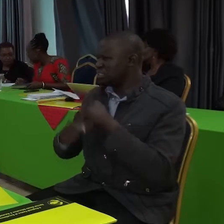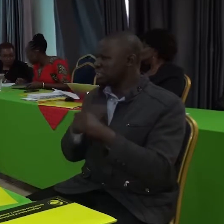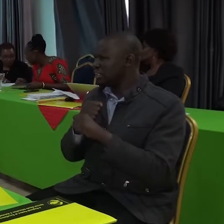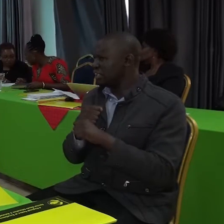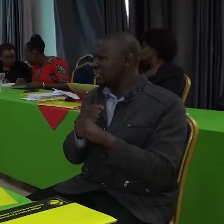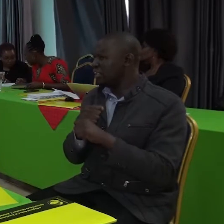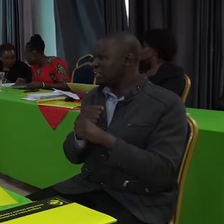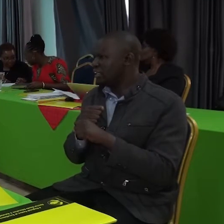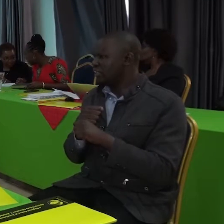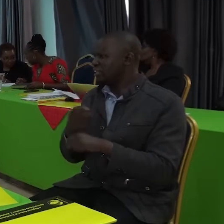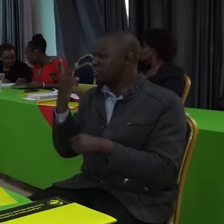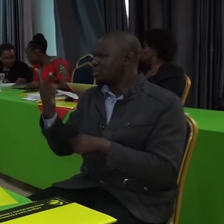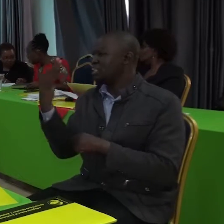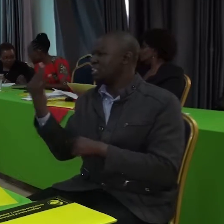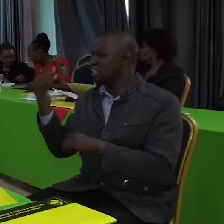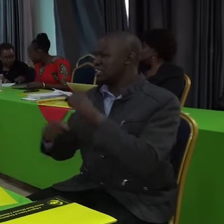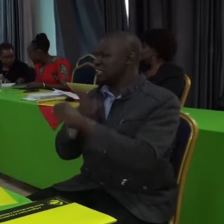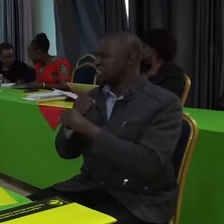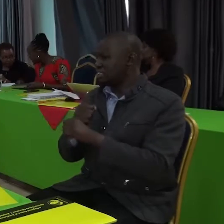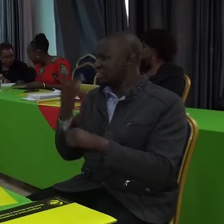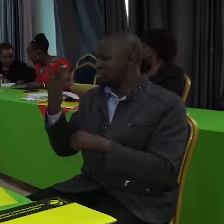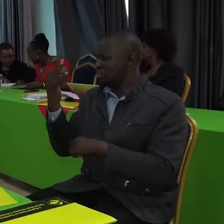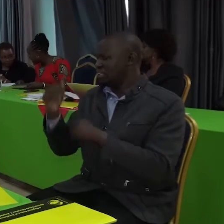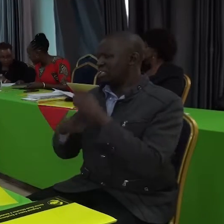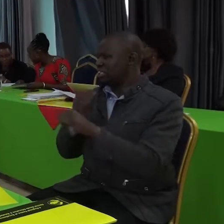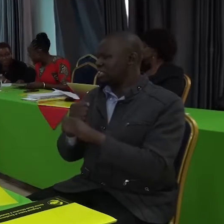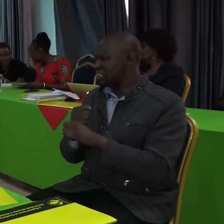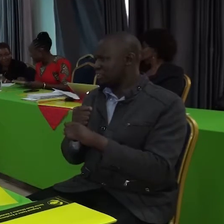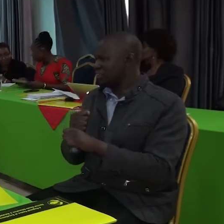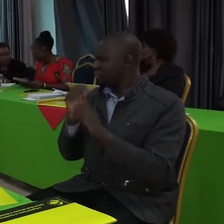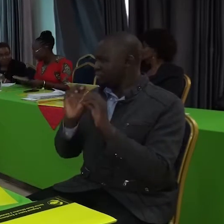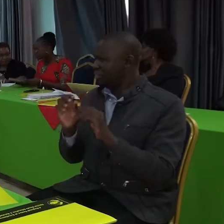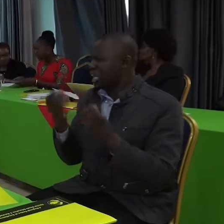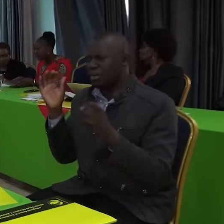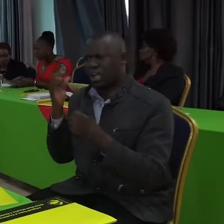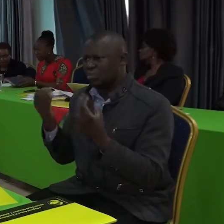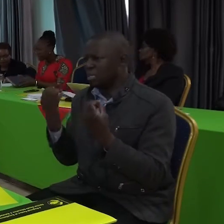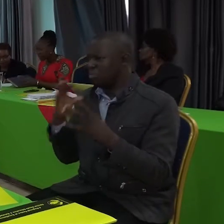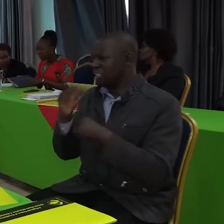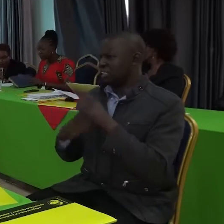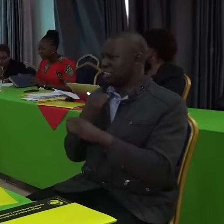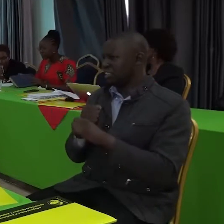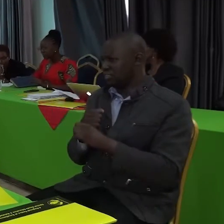Yeah? Now you can calculate. If you have not done mathematics, don't bother with it.